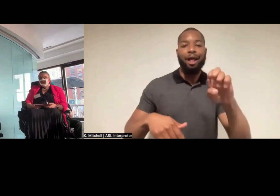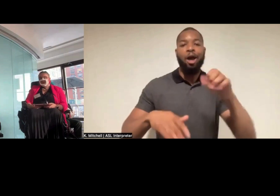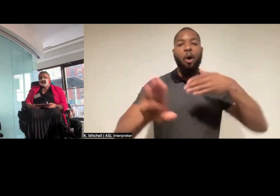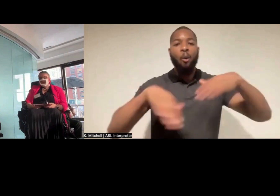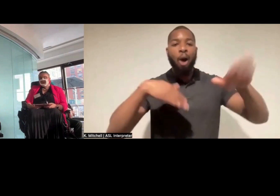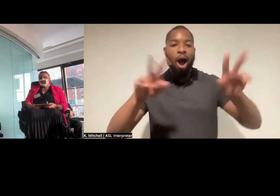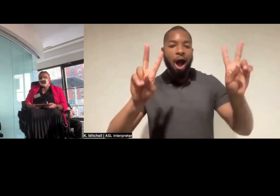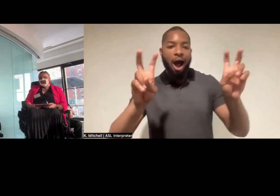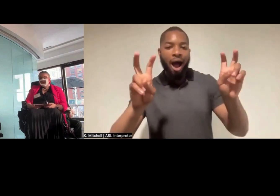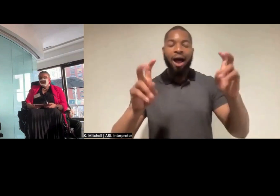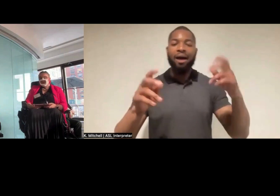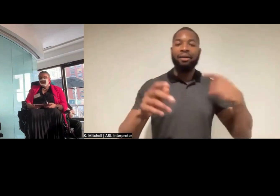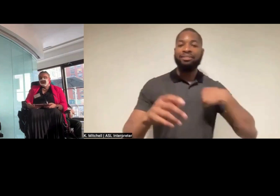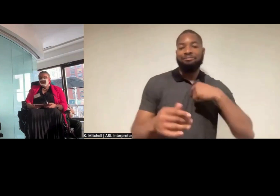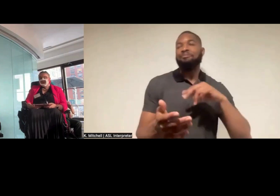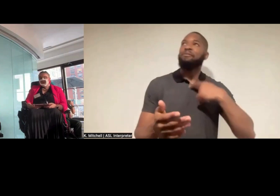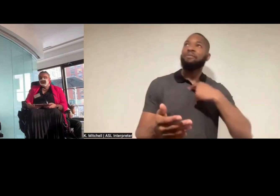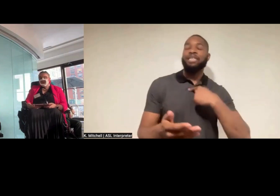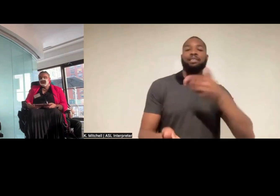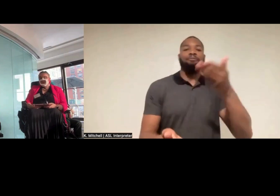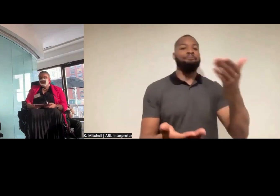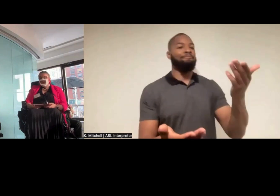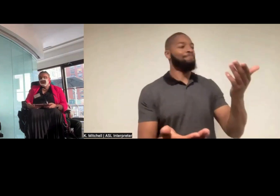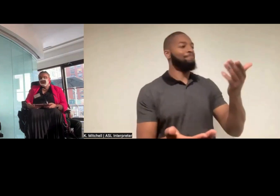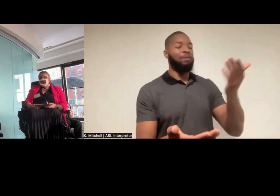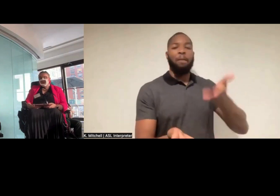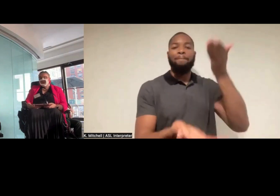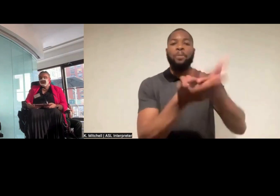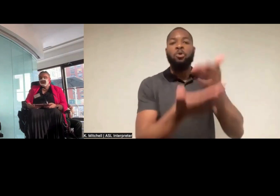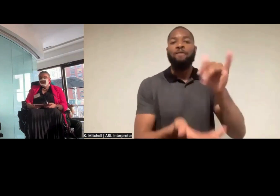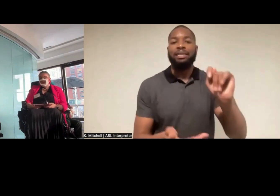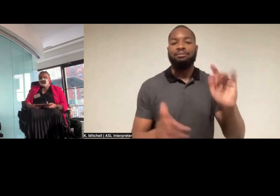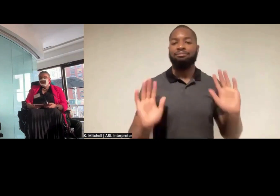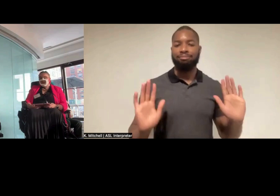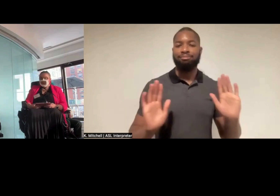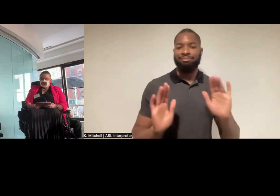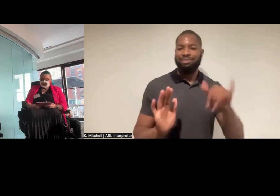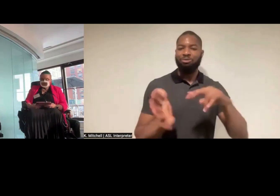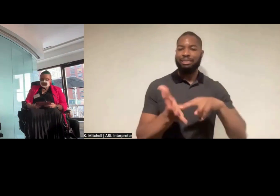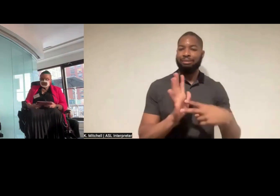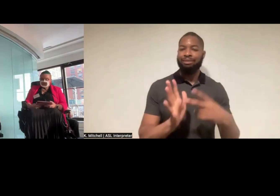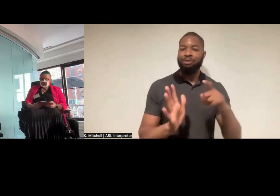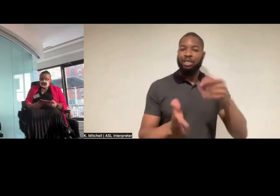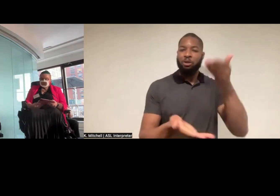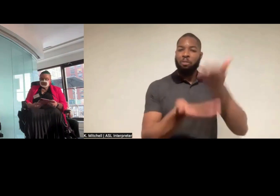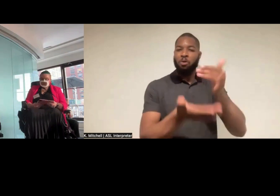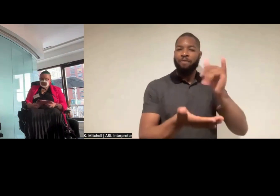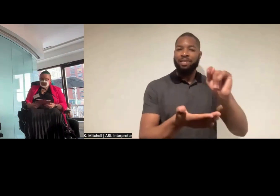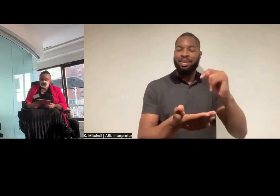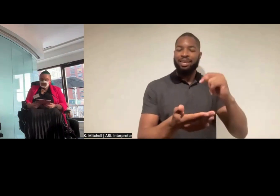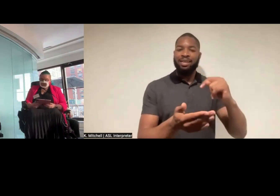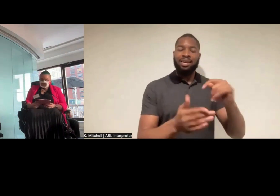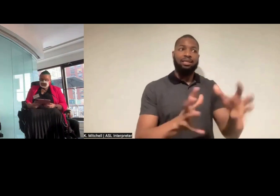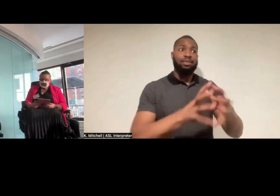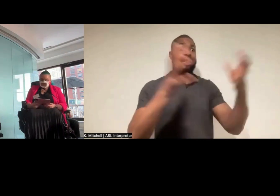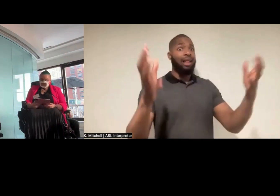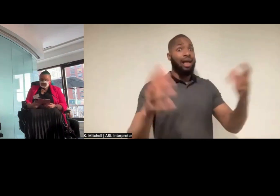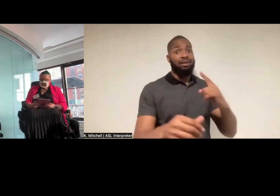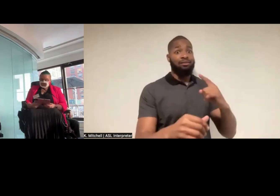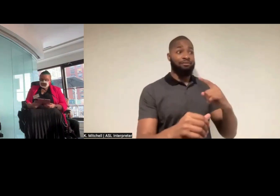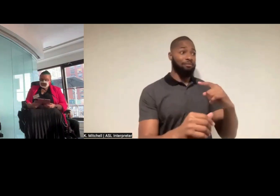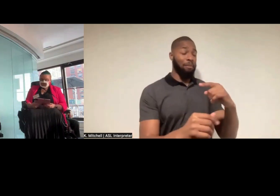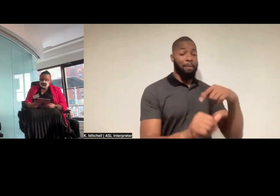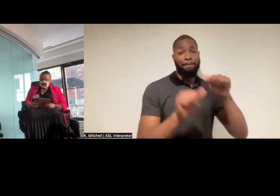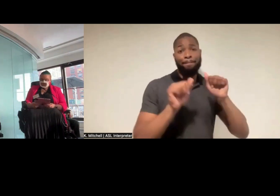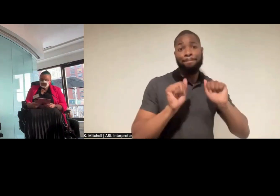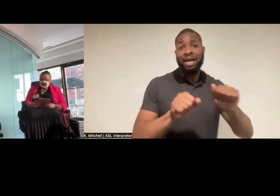Because I think that there's a lot of promise and then too many situations where, I mean, at least for me, I